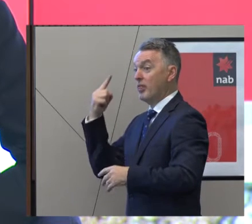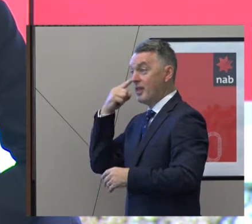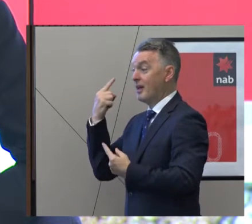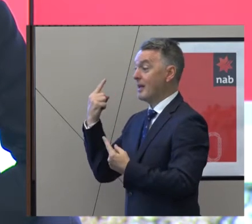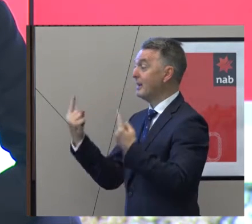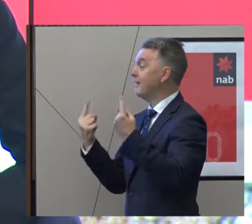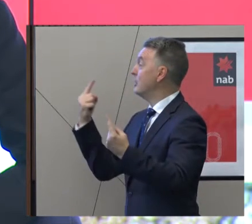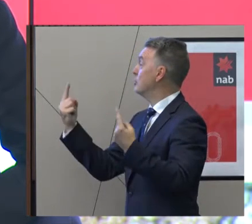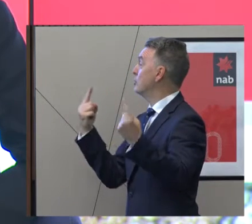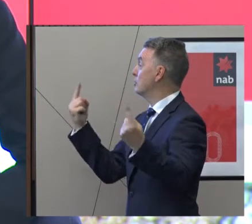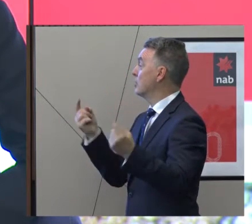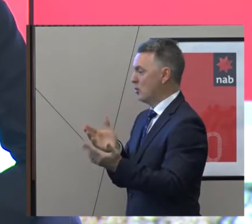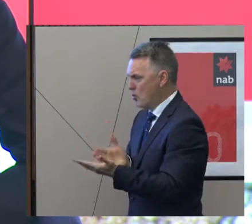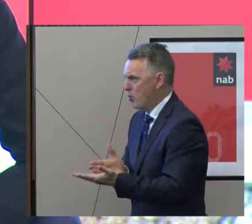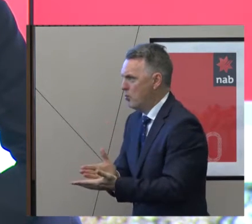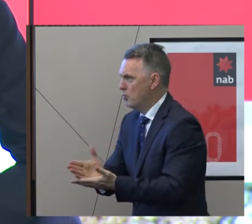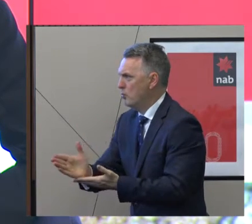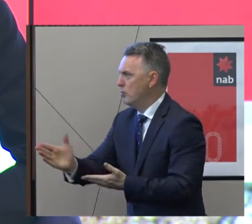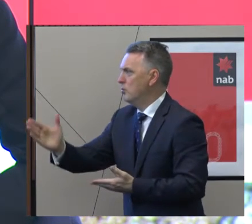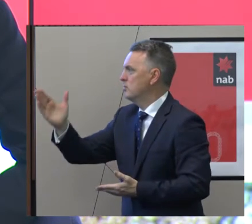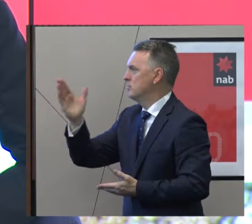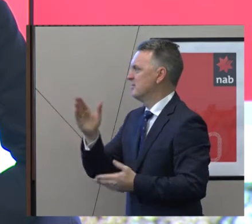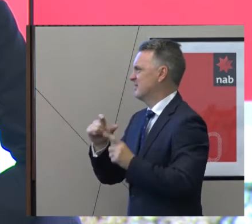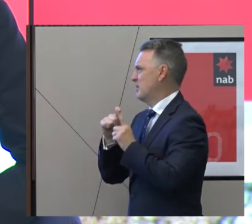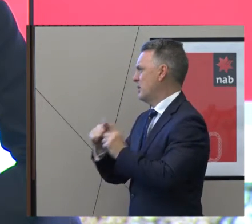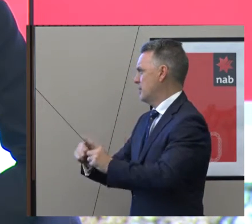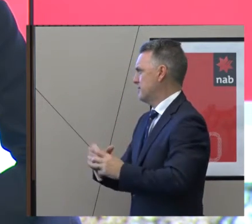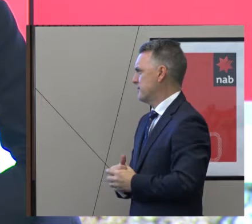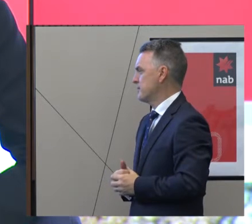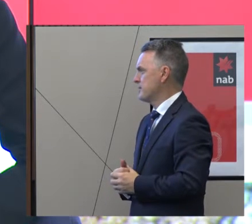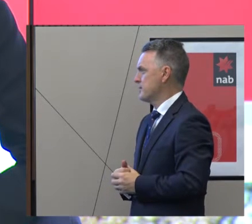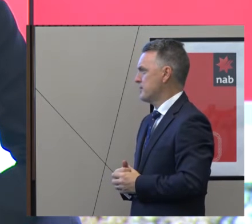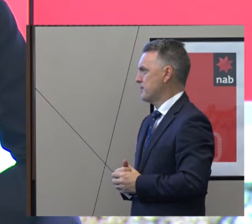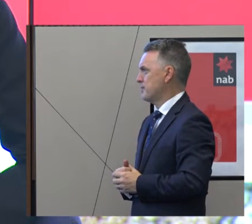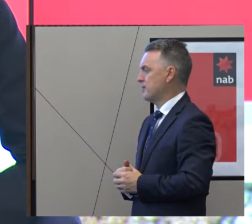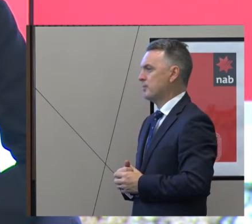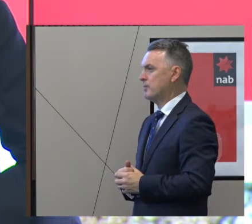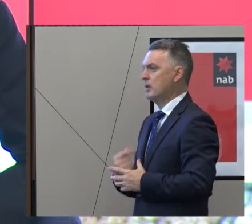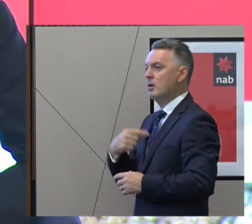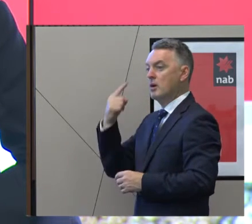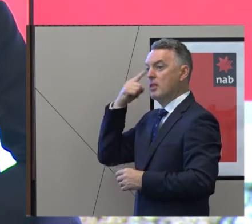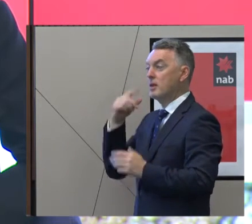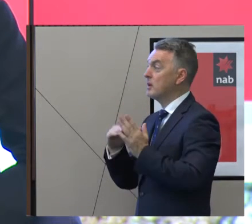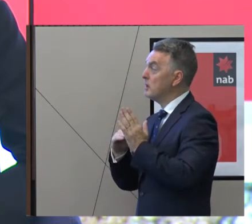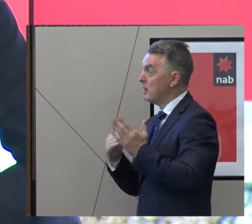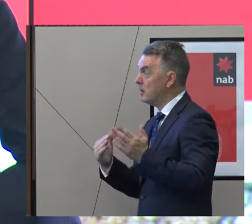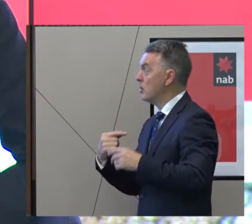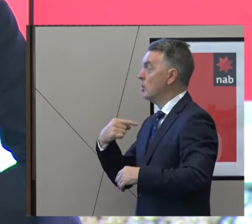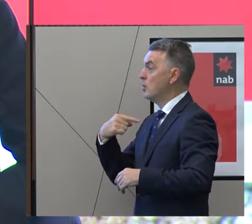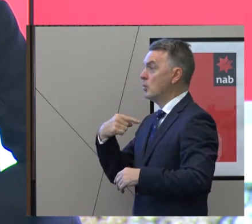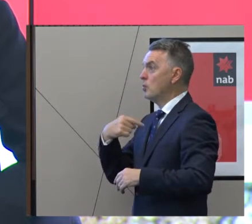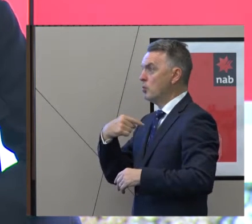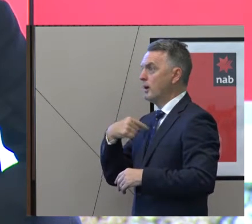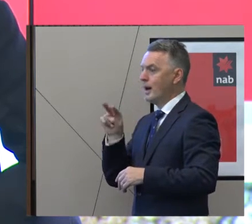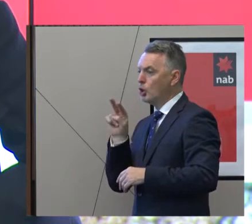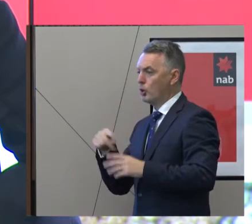individuals to go through. And I think that we're now starting to look at different